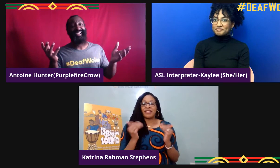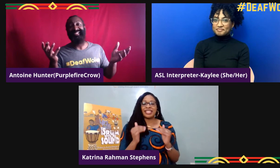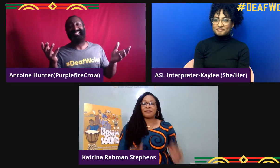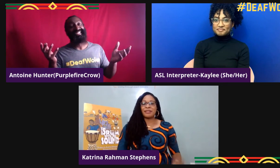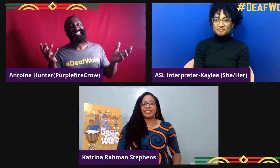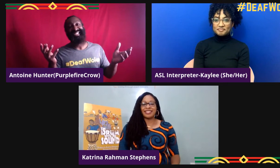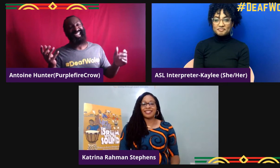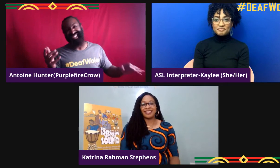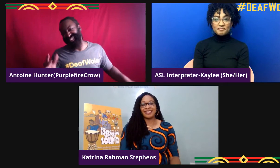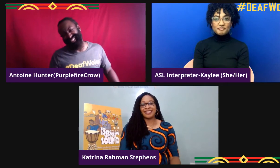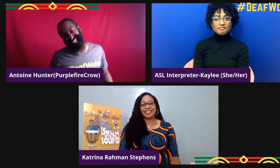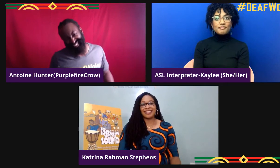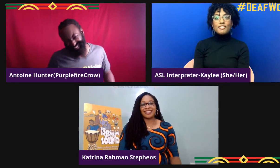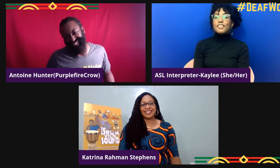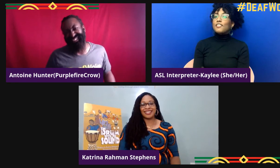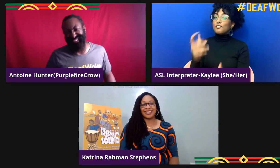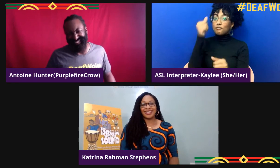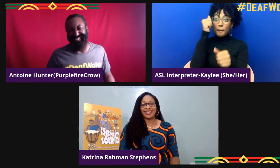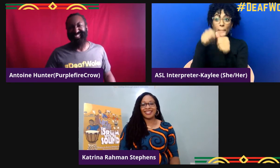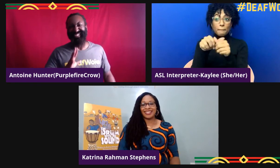Don't have any limits.